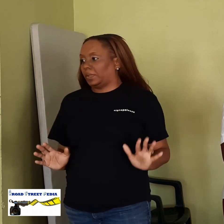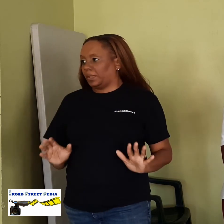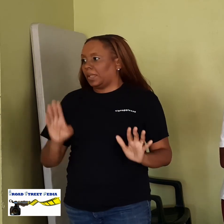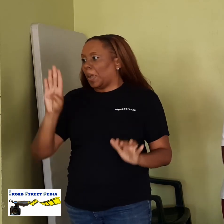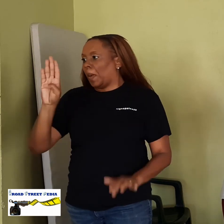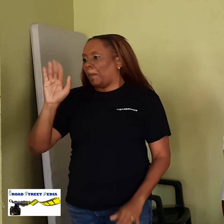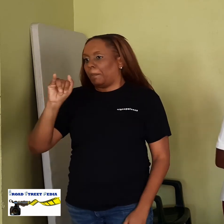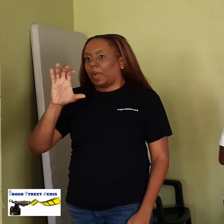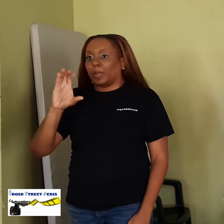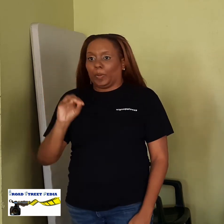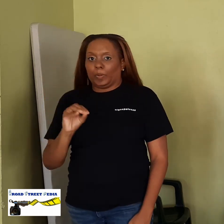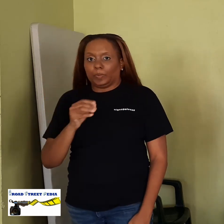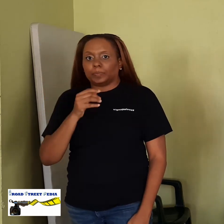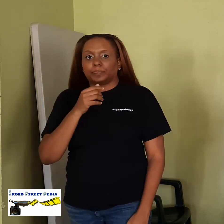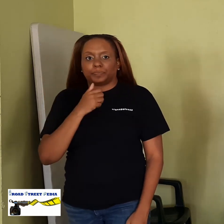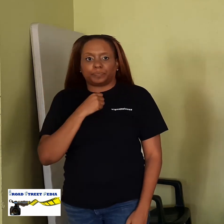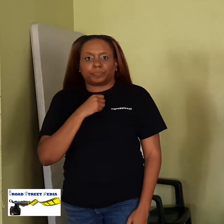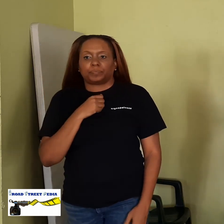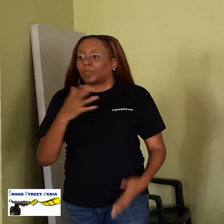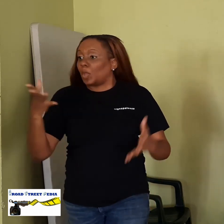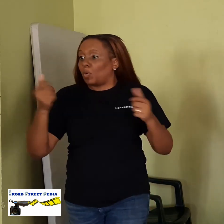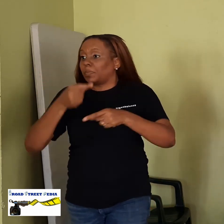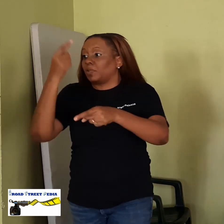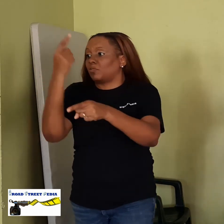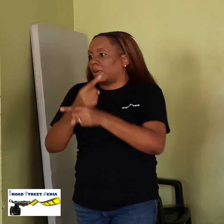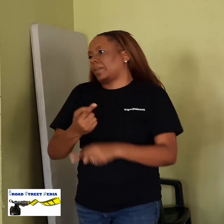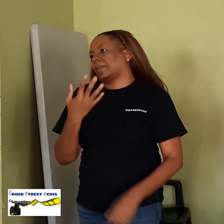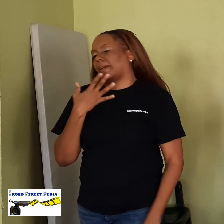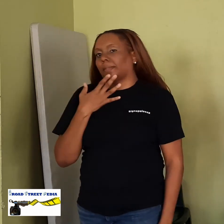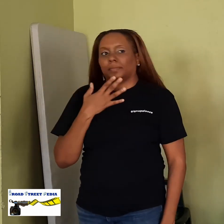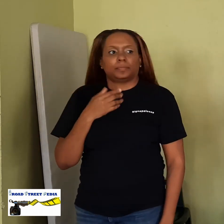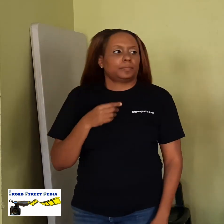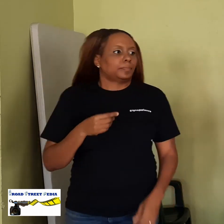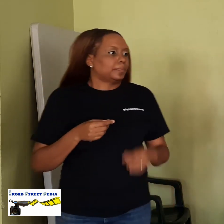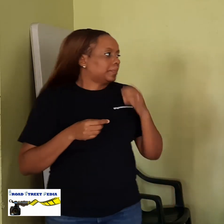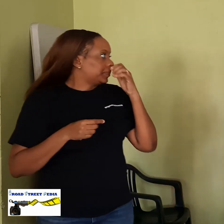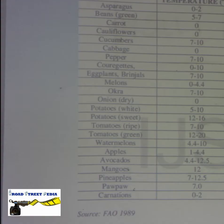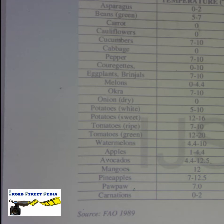the market color, the market acceptable color.